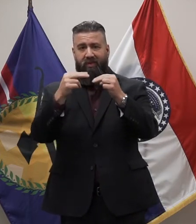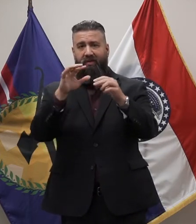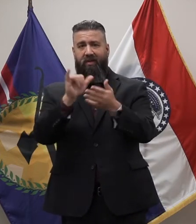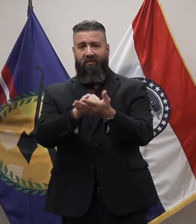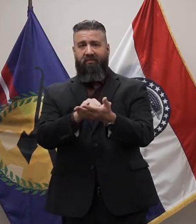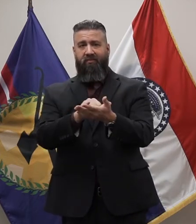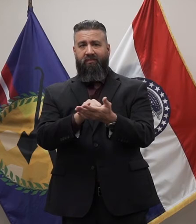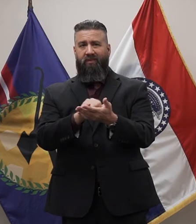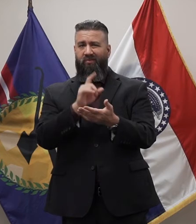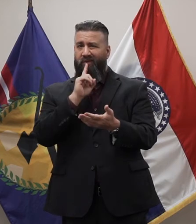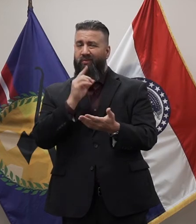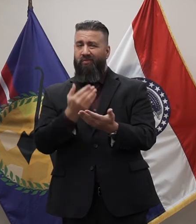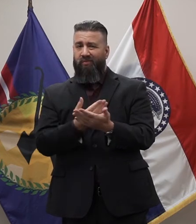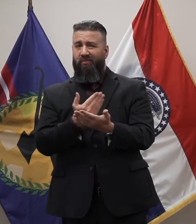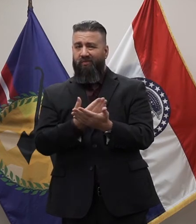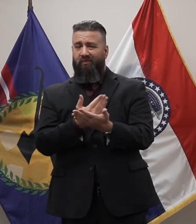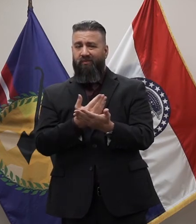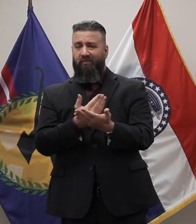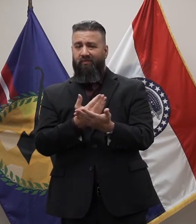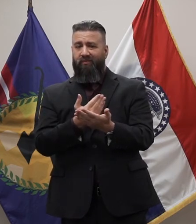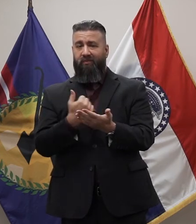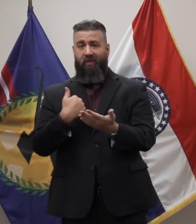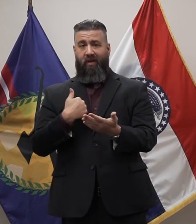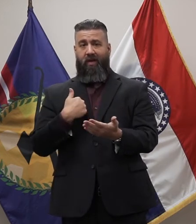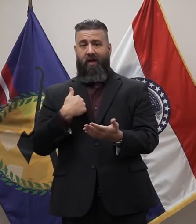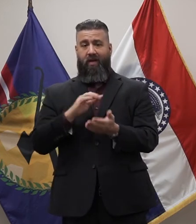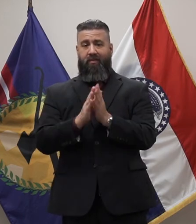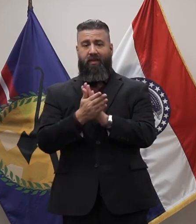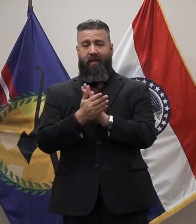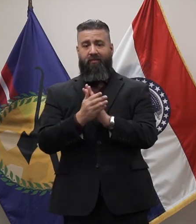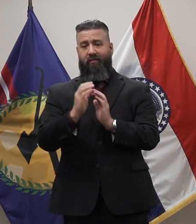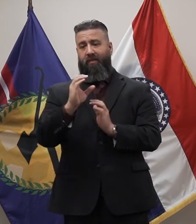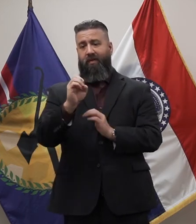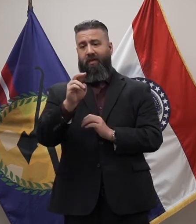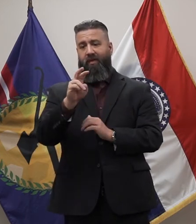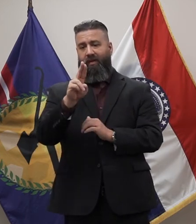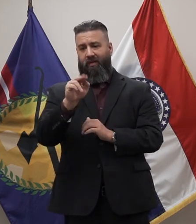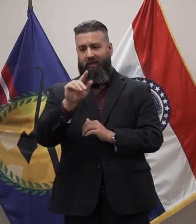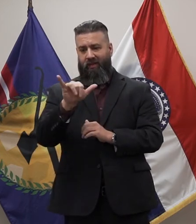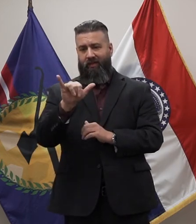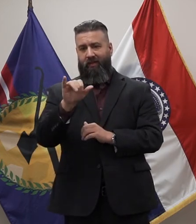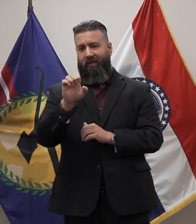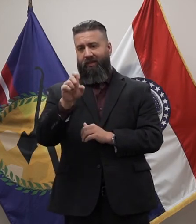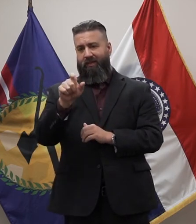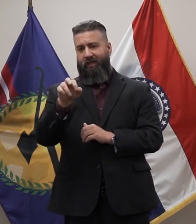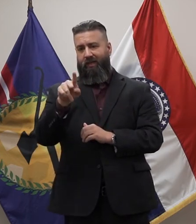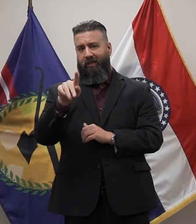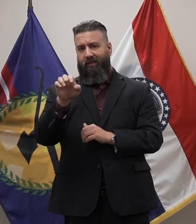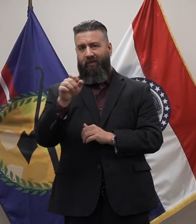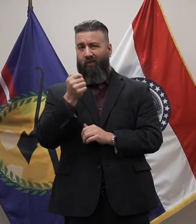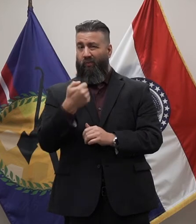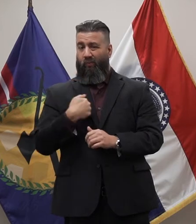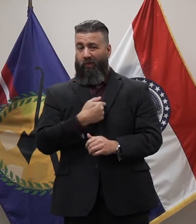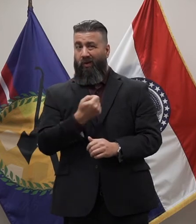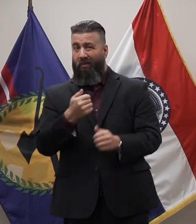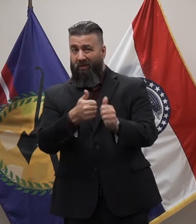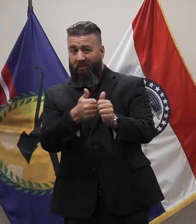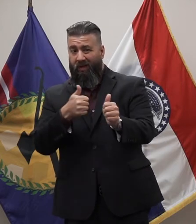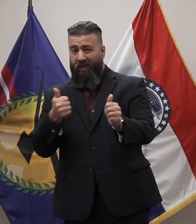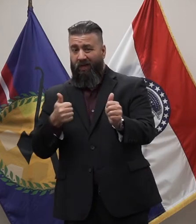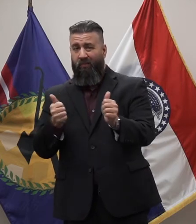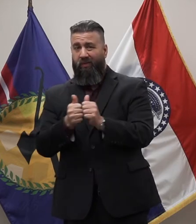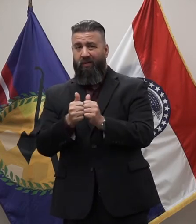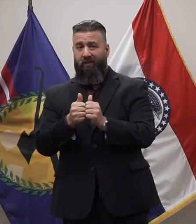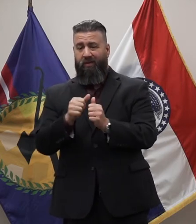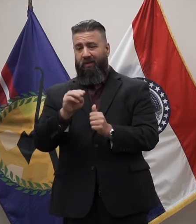new. And when I became county executive, we were a little bit behind the rest of the region in minority